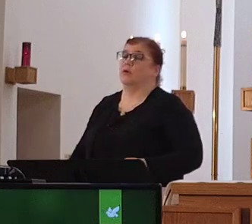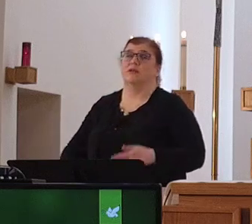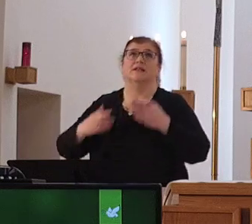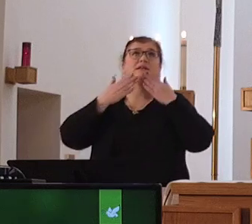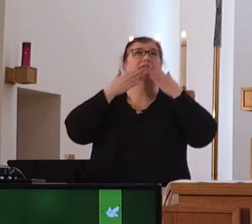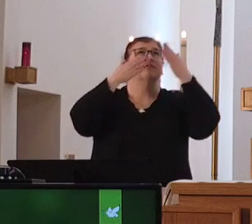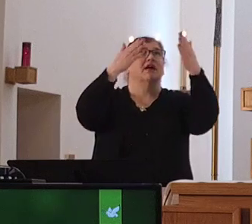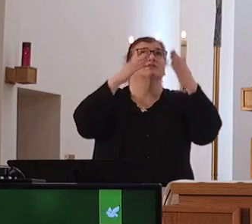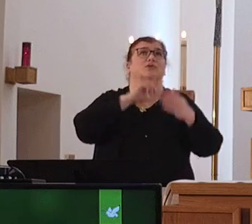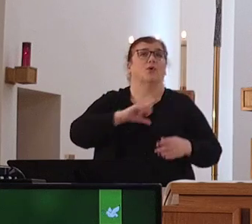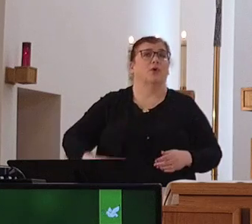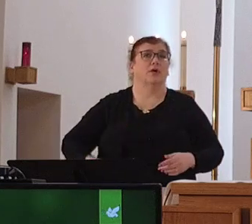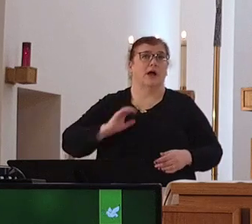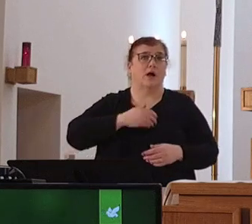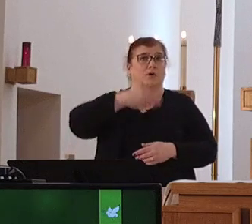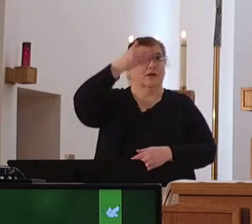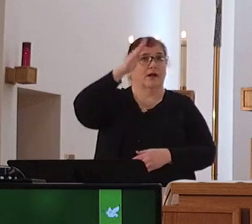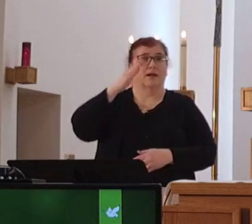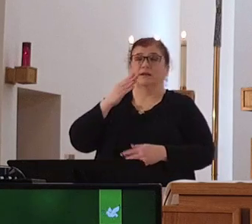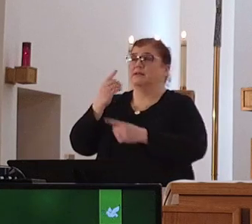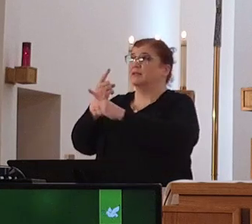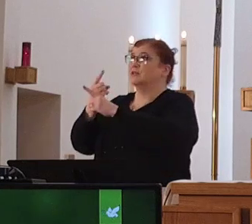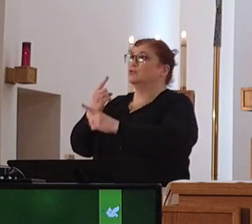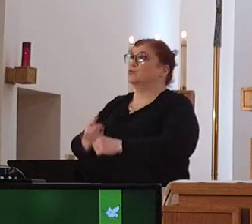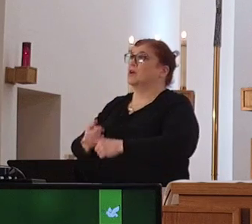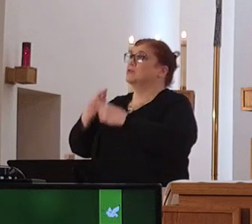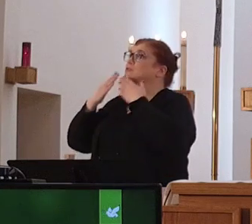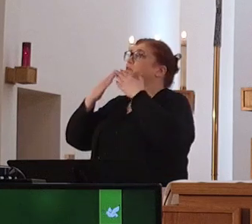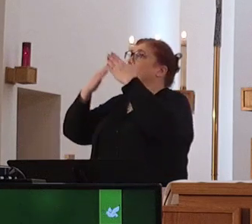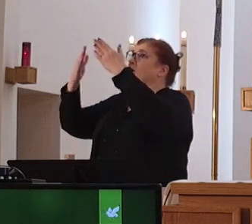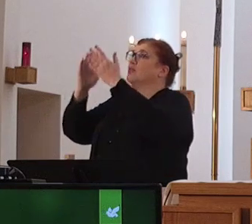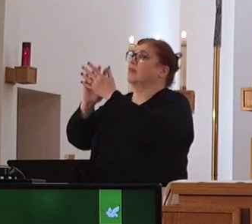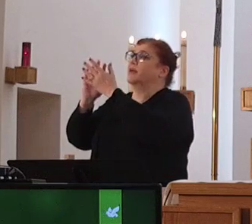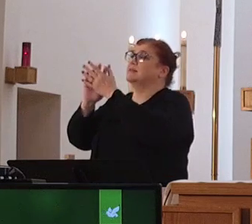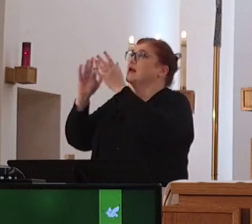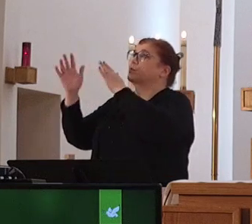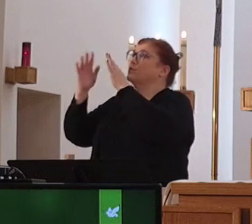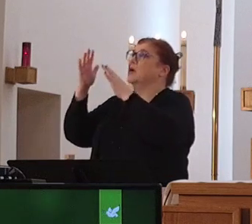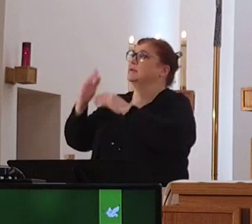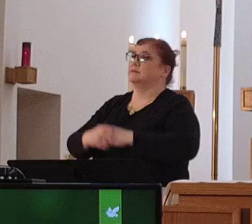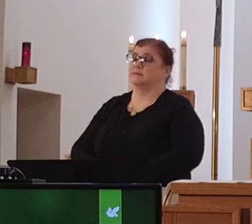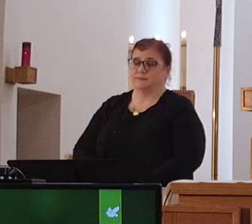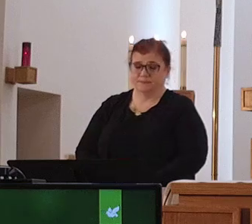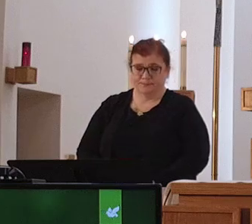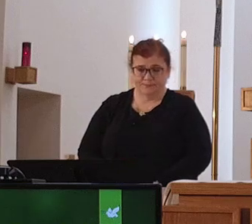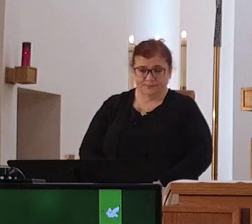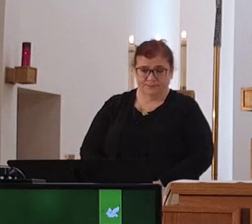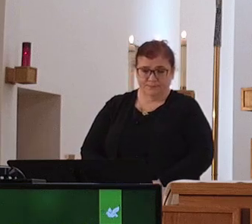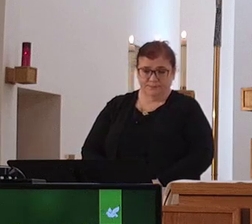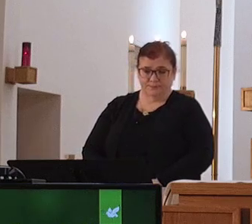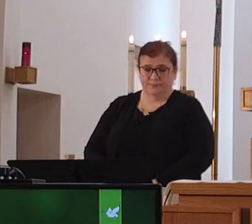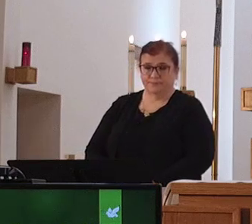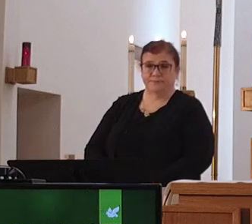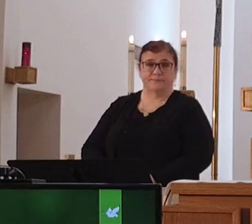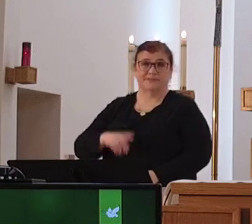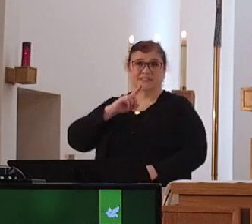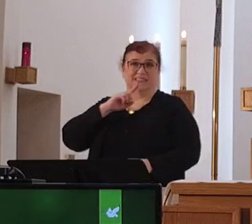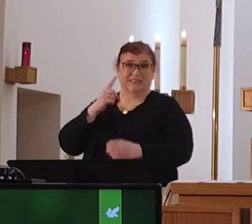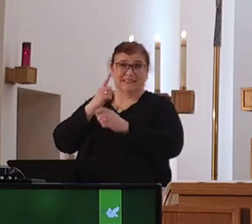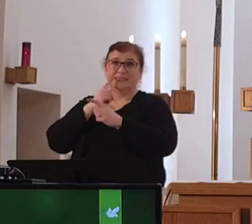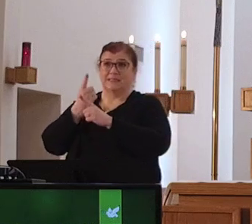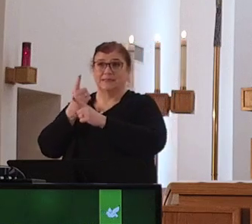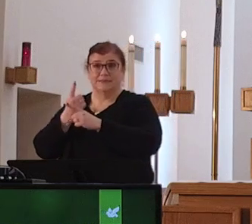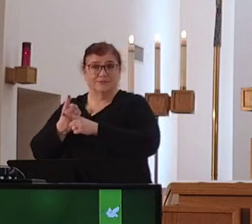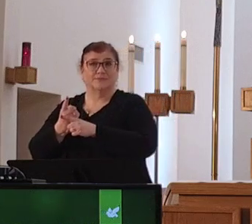Let us give thanks to the Lord our God. It is right to give our thanks and praise. It is